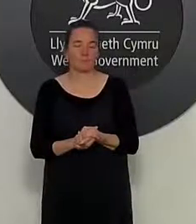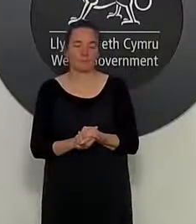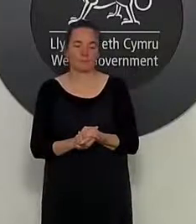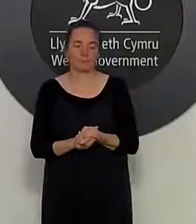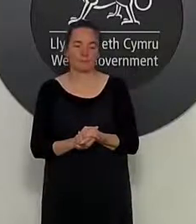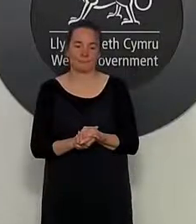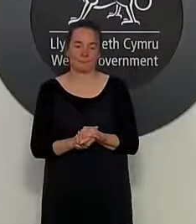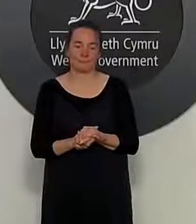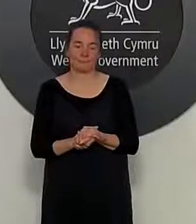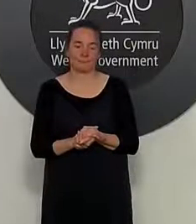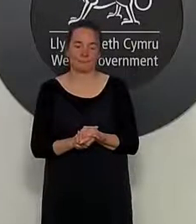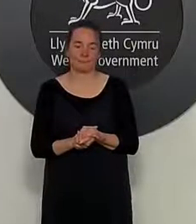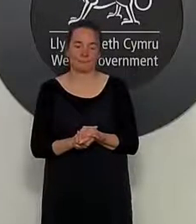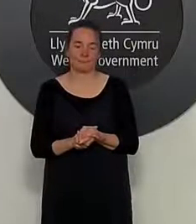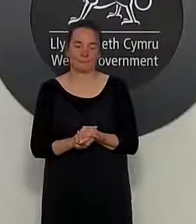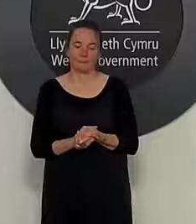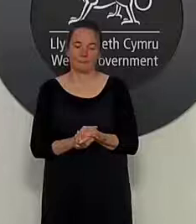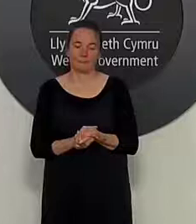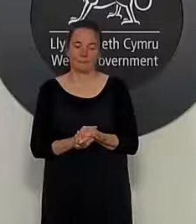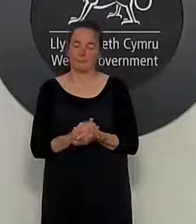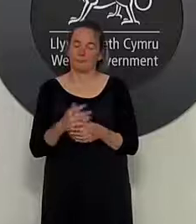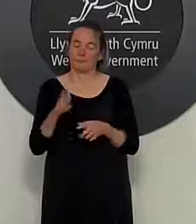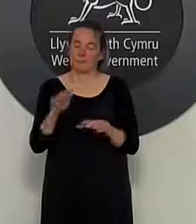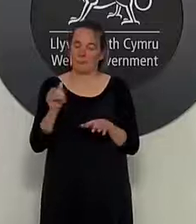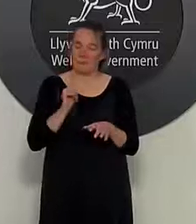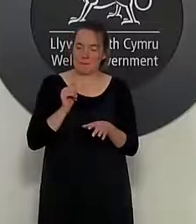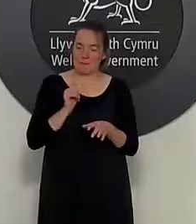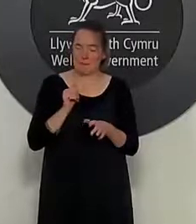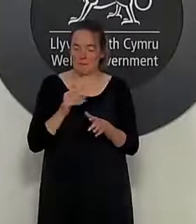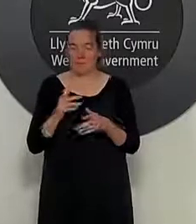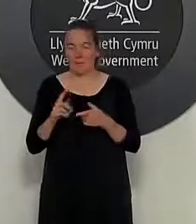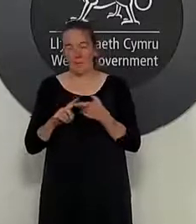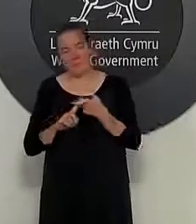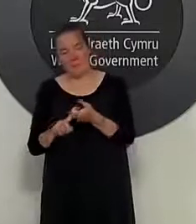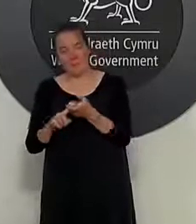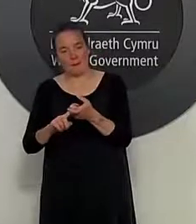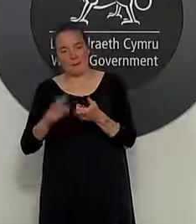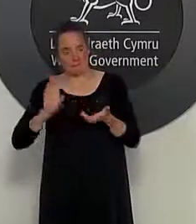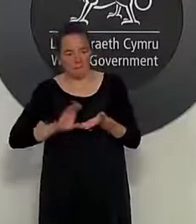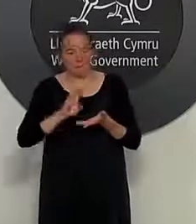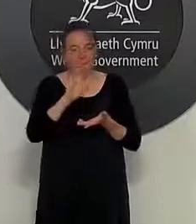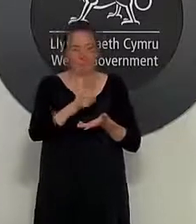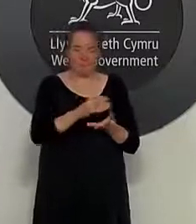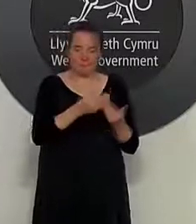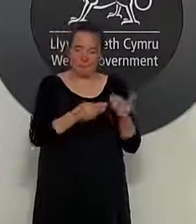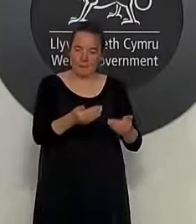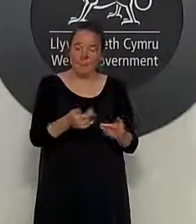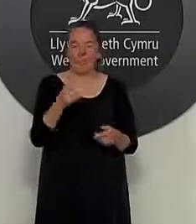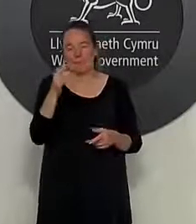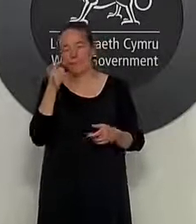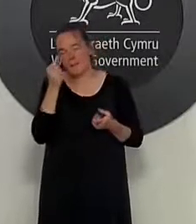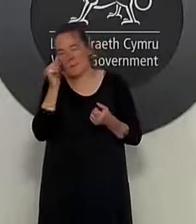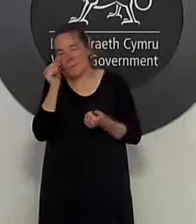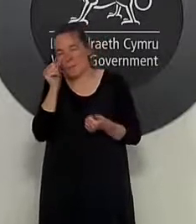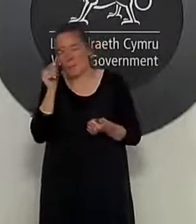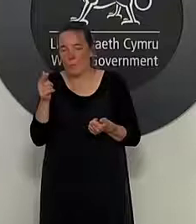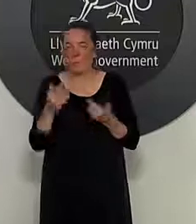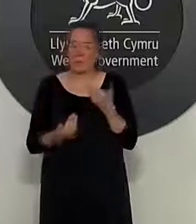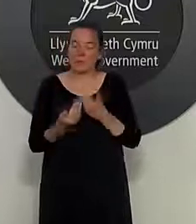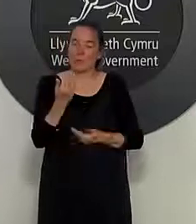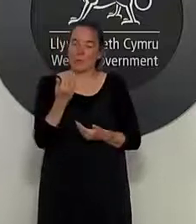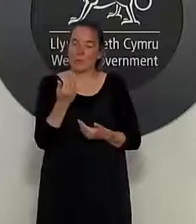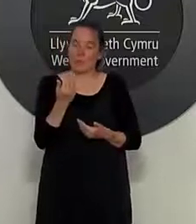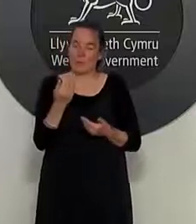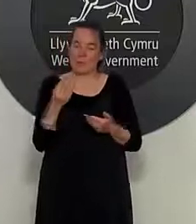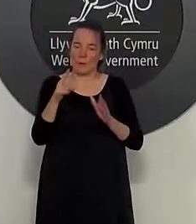permanent addition to local authority resources from the Welsh Government. But we recognise that when there are new powers and you're having to do